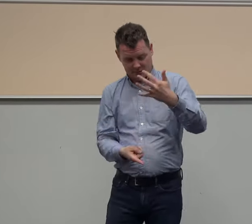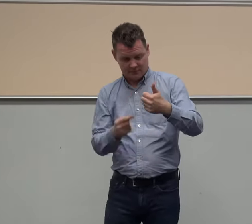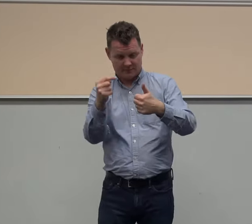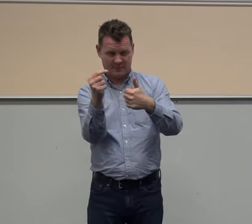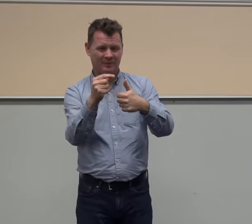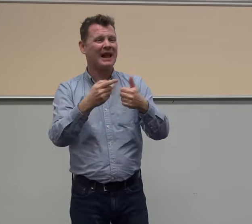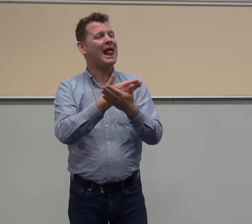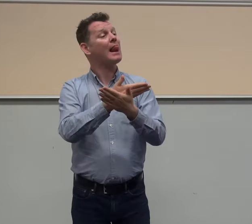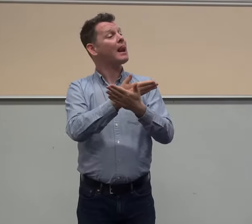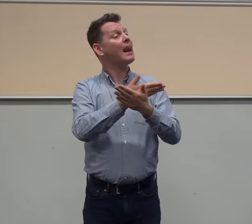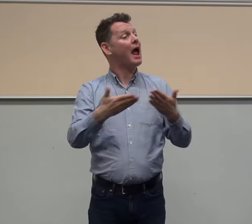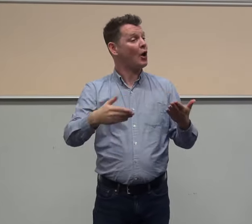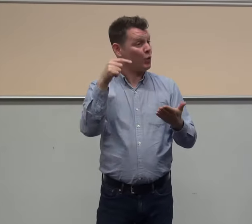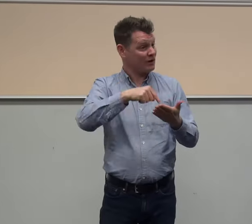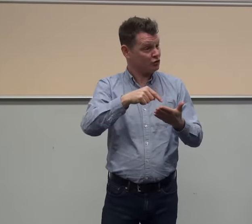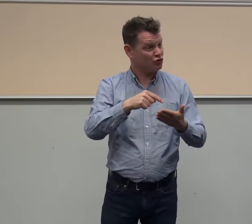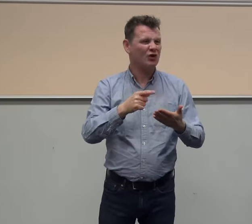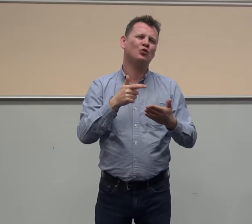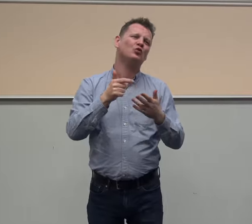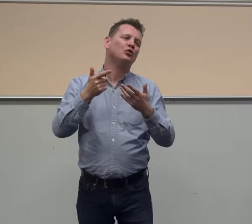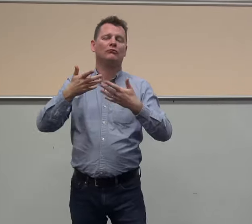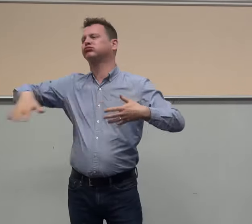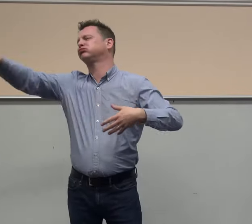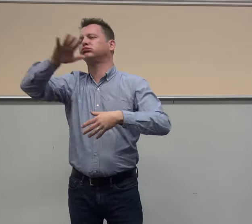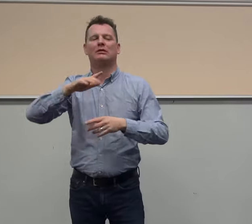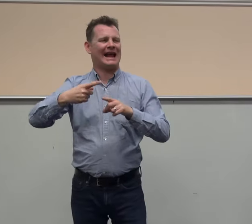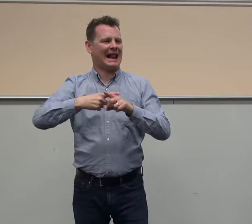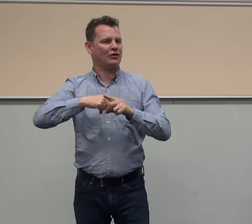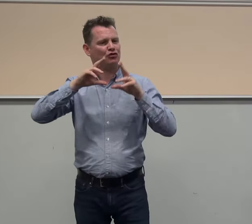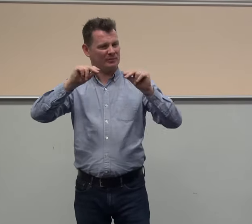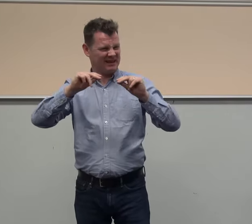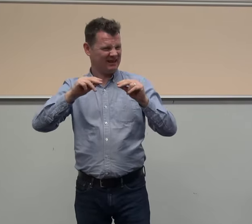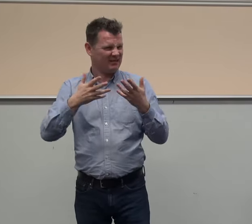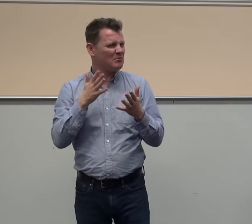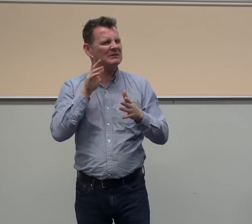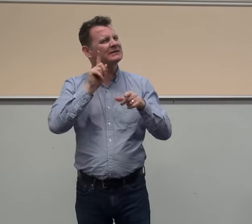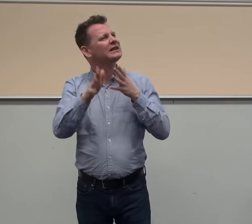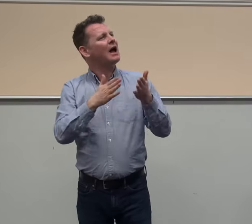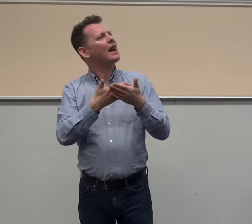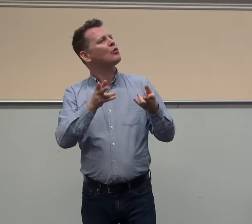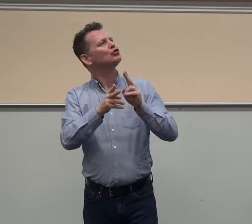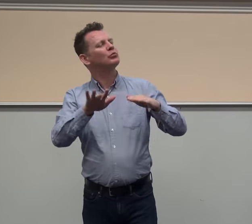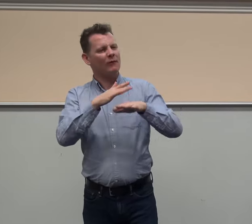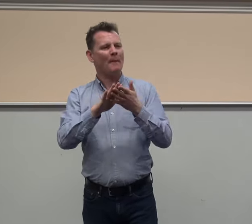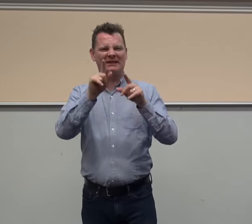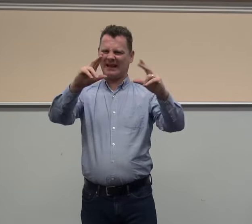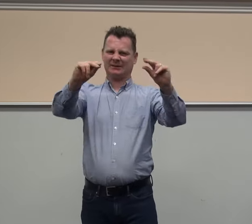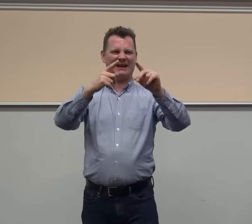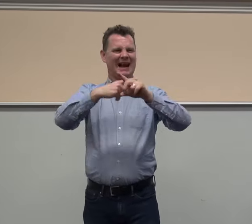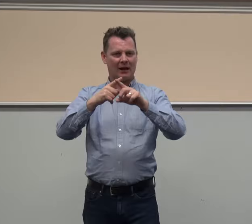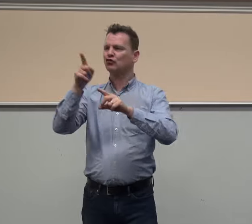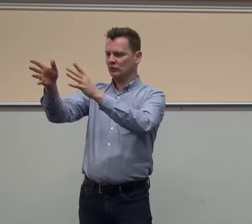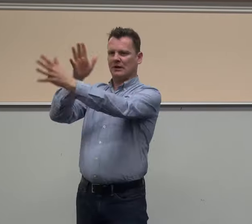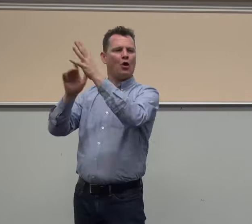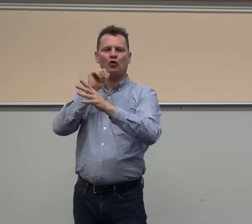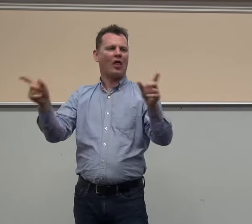the performance by the actors is in English, and it's translated into sign language, not the other way.